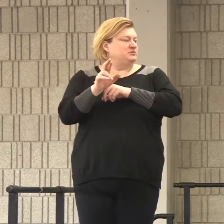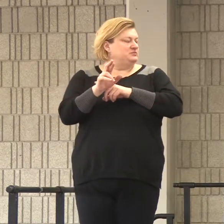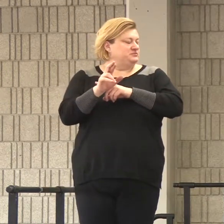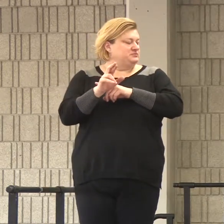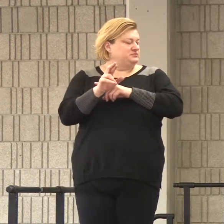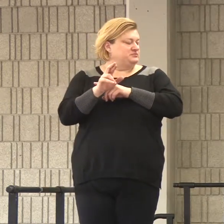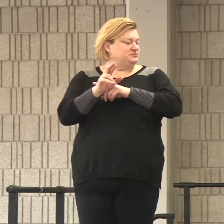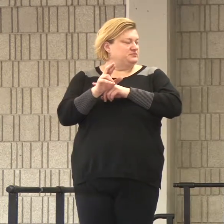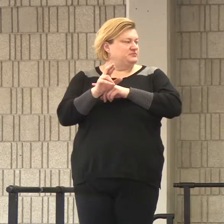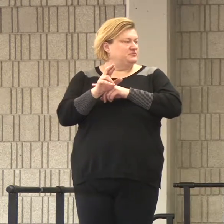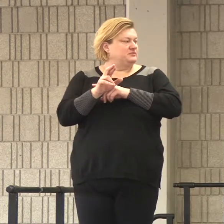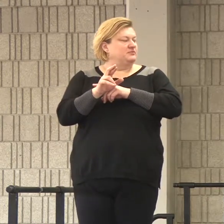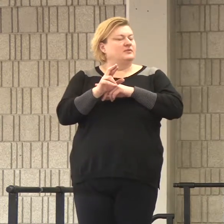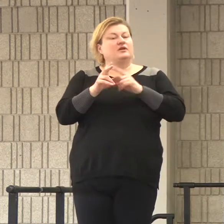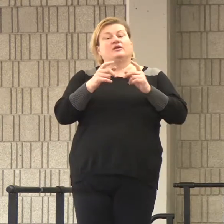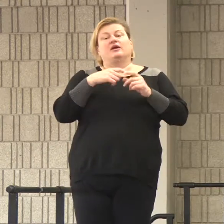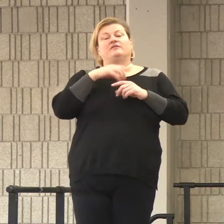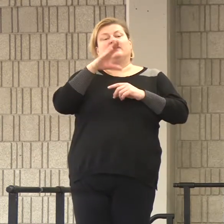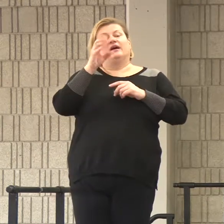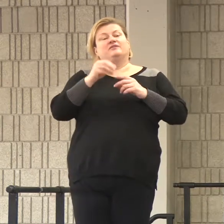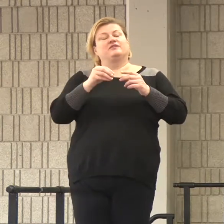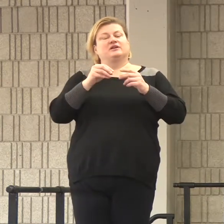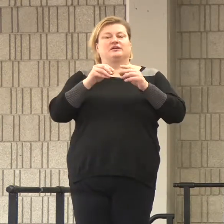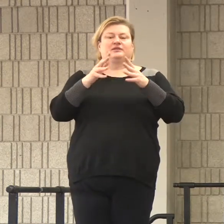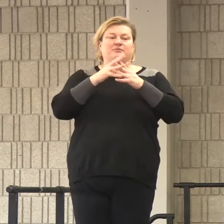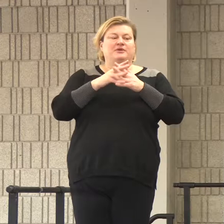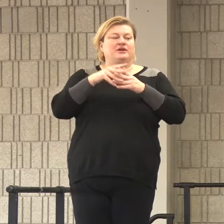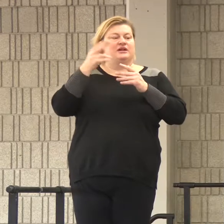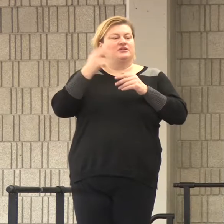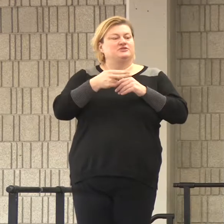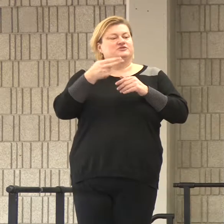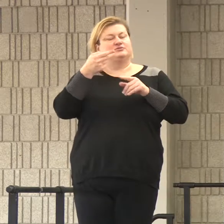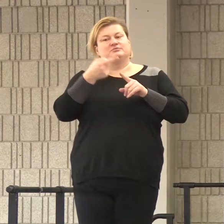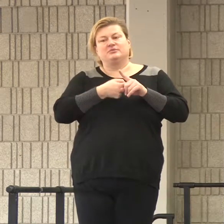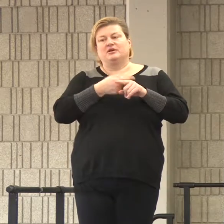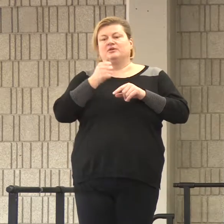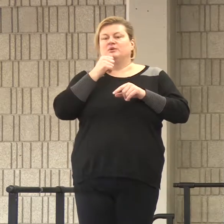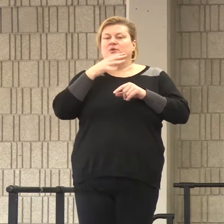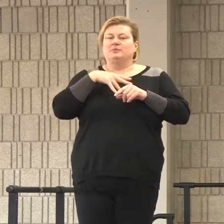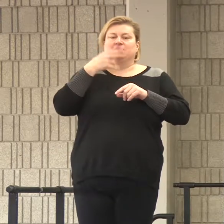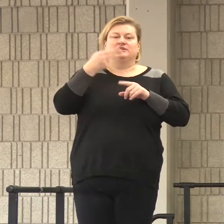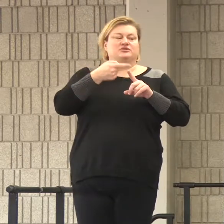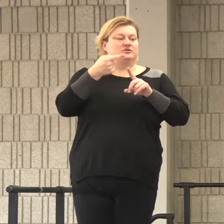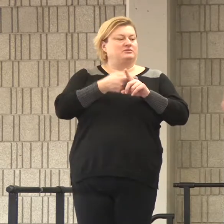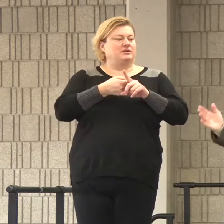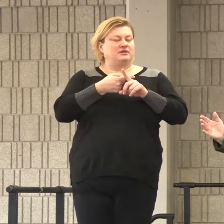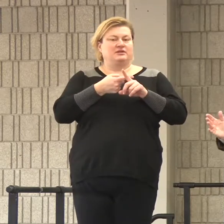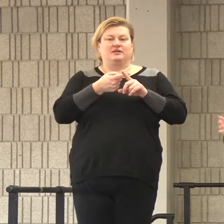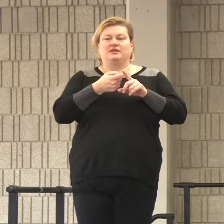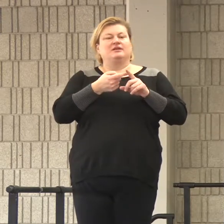or African American History Month or Women's History Month or whatever it is. It's a